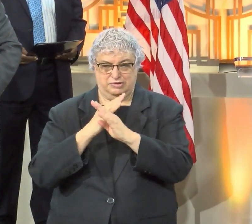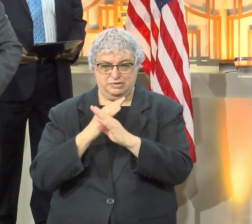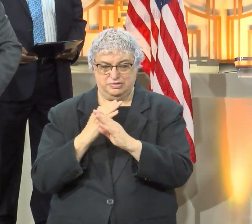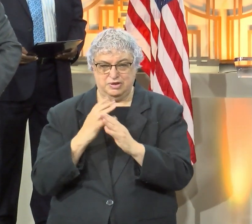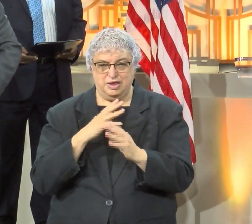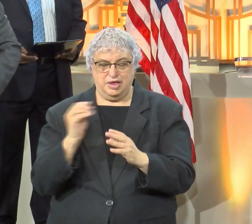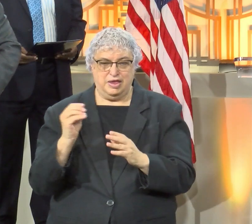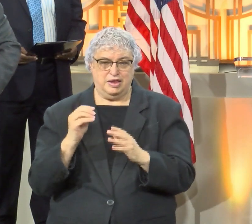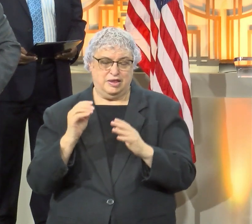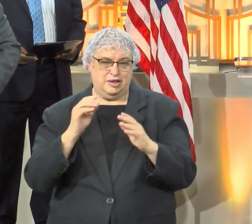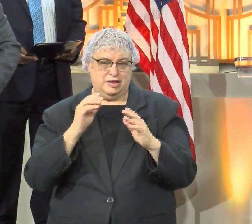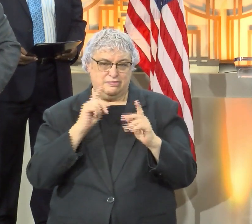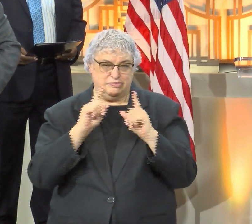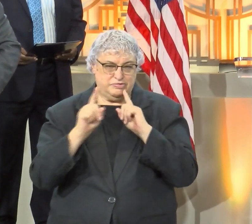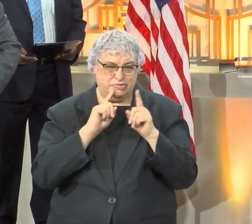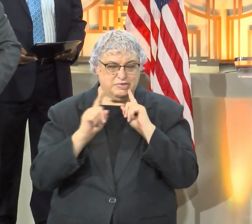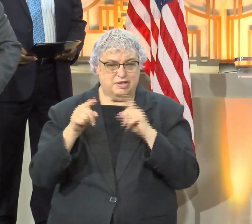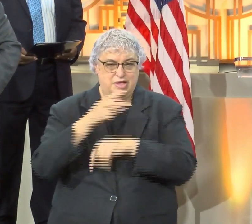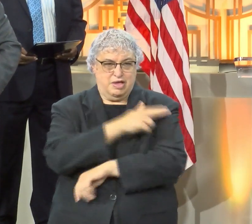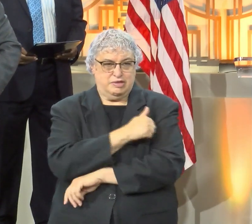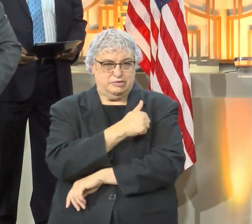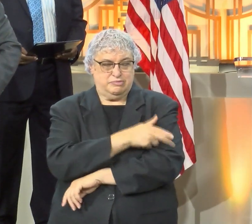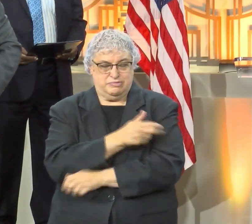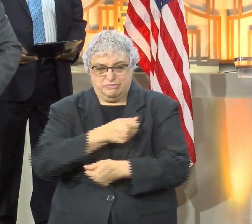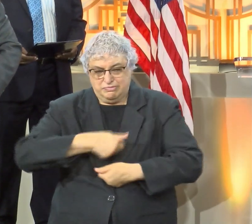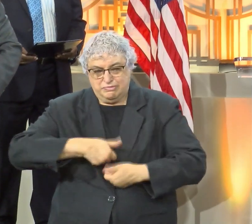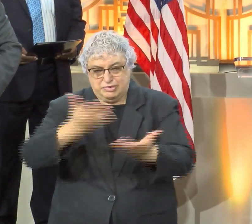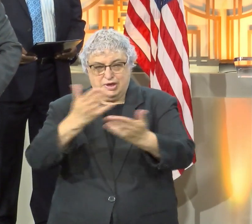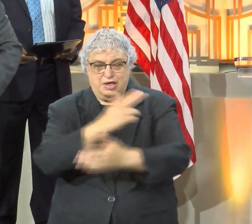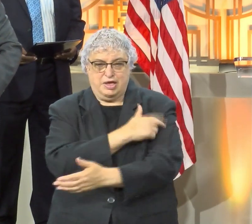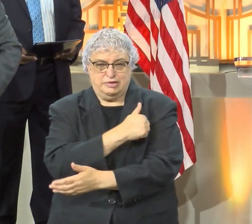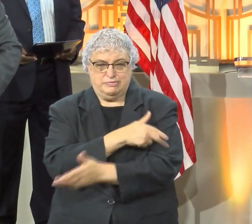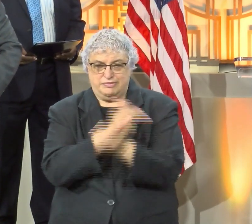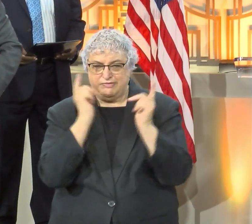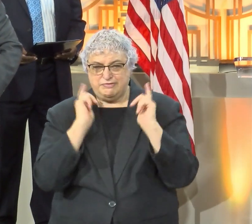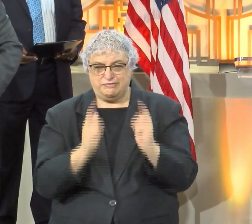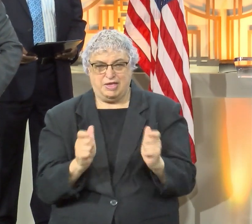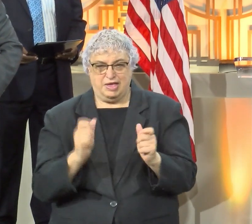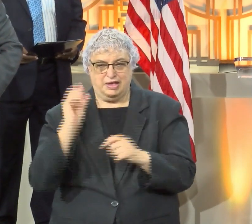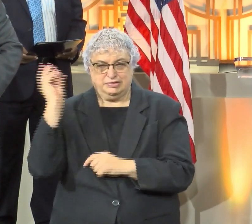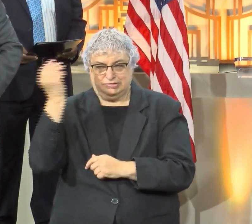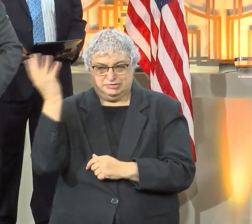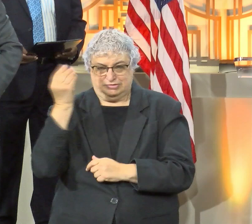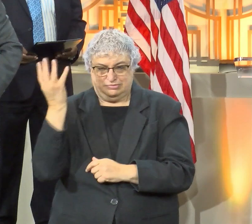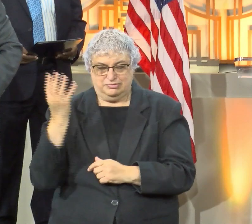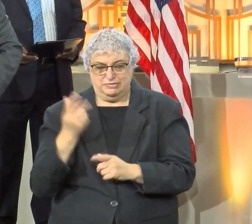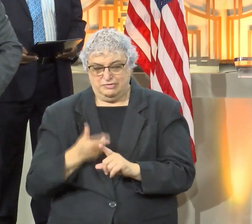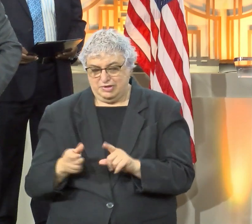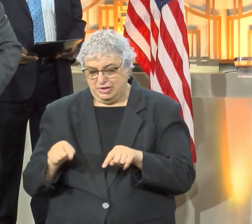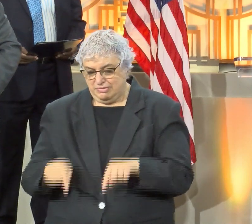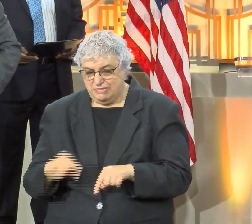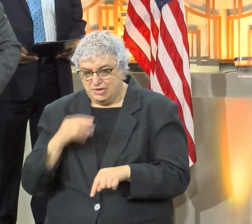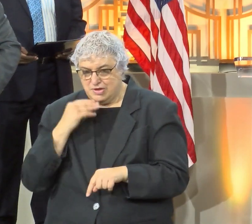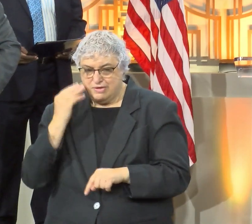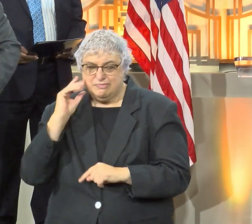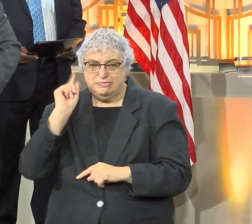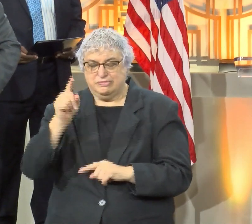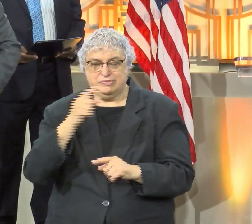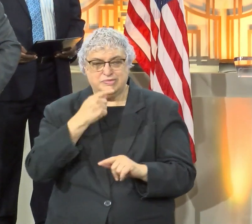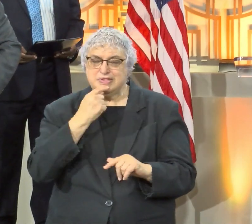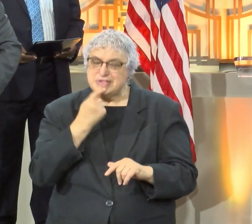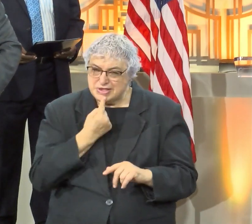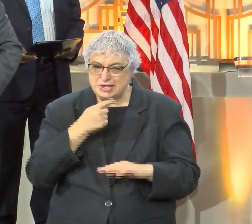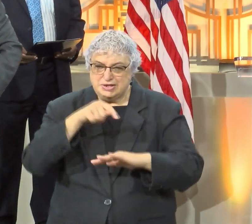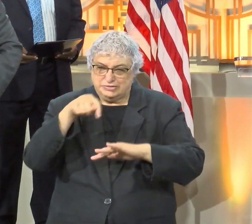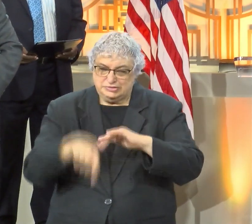and interviewing in hospitals because victims are being immediately transported via ambulance from the scene due to the severity